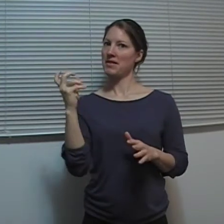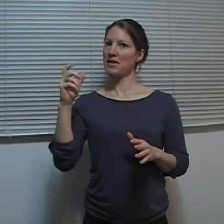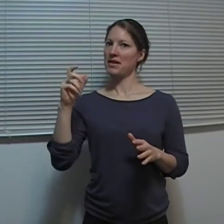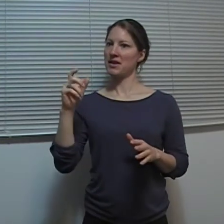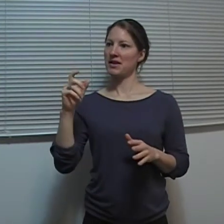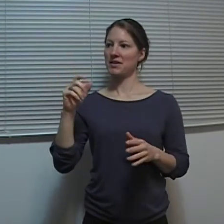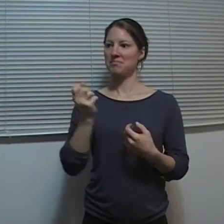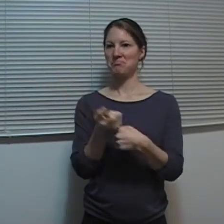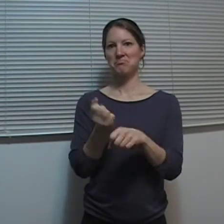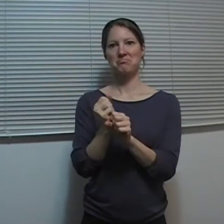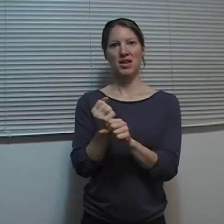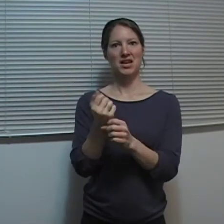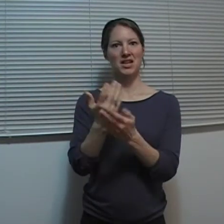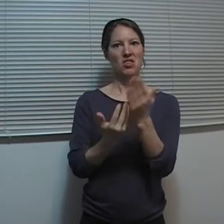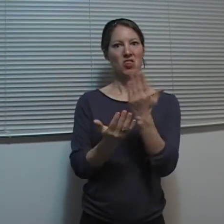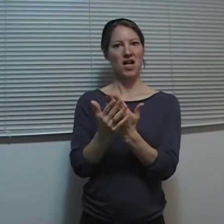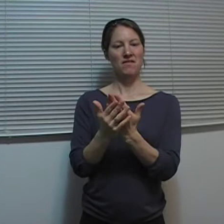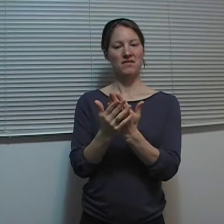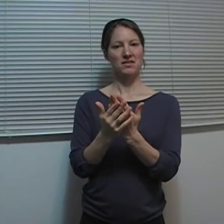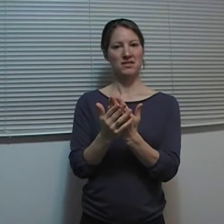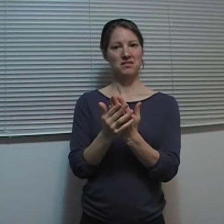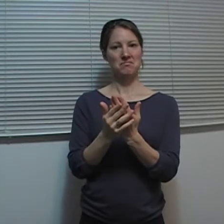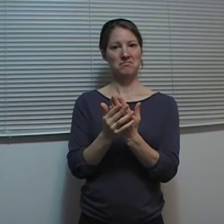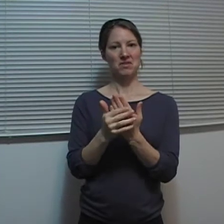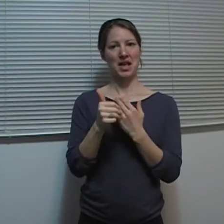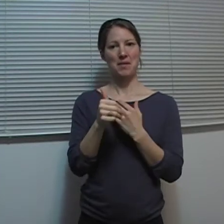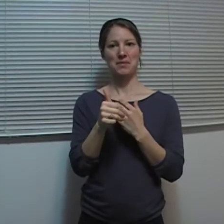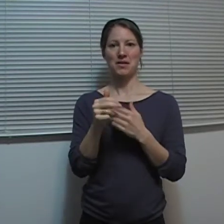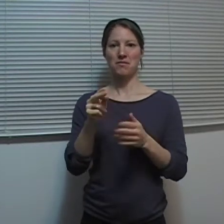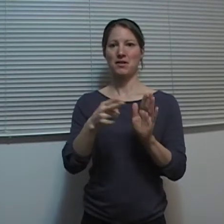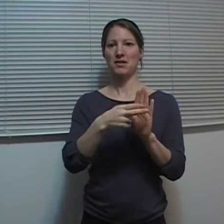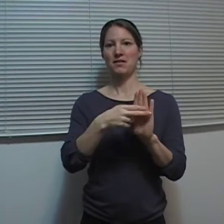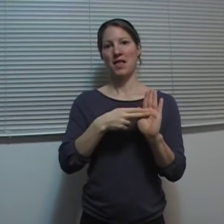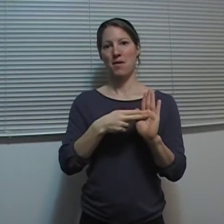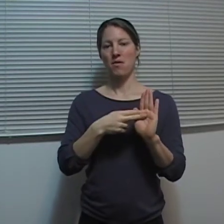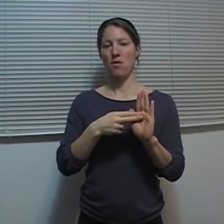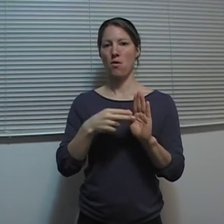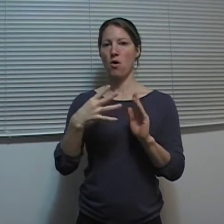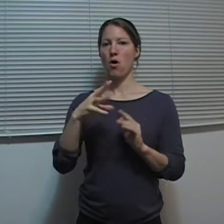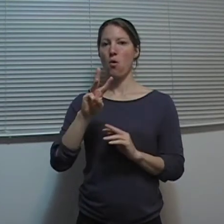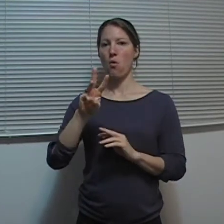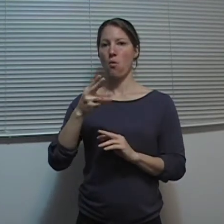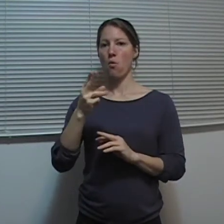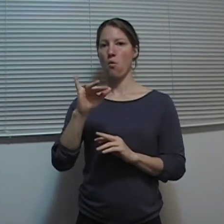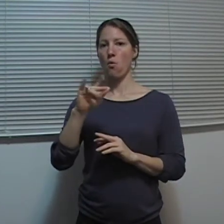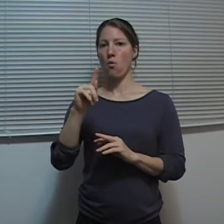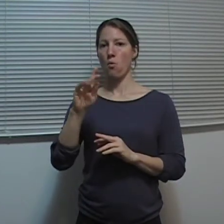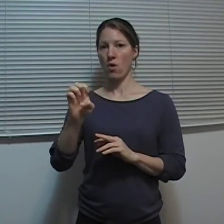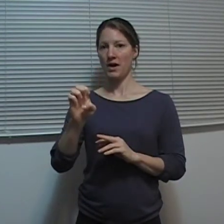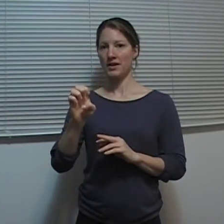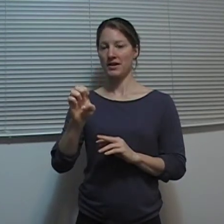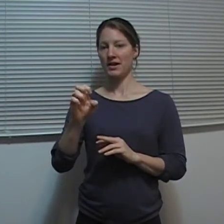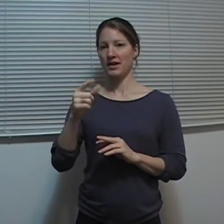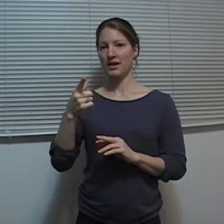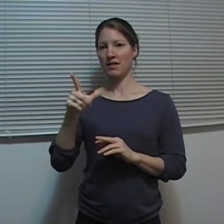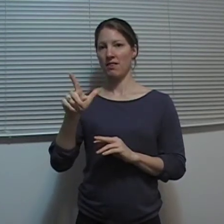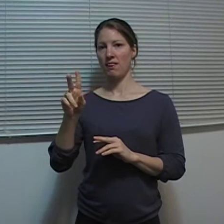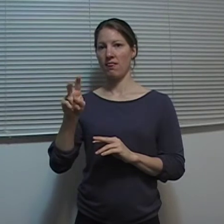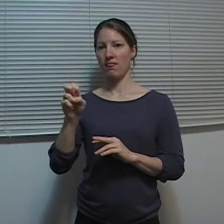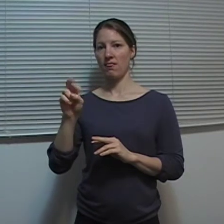That means he made gloves out of the finest lamb skin, and they were white as snow. So very rich